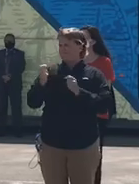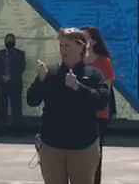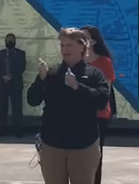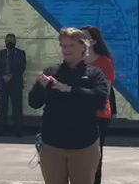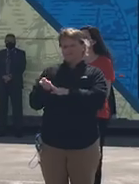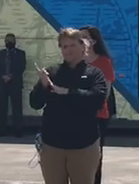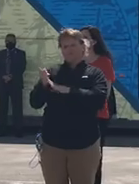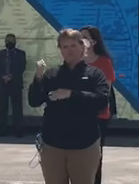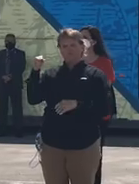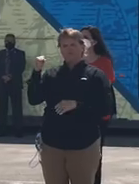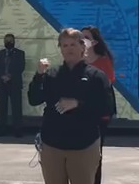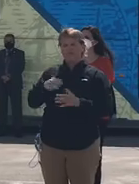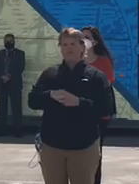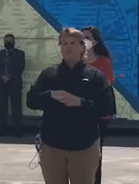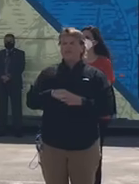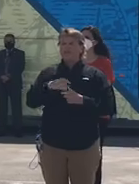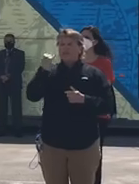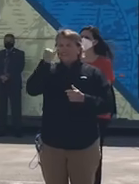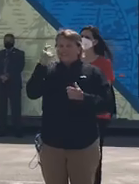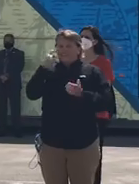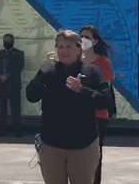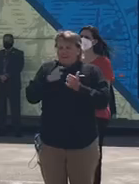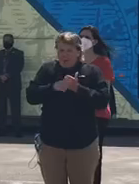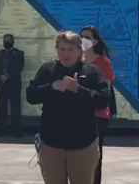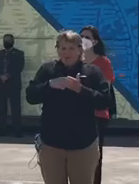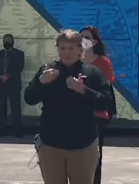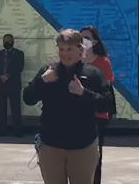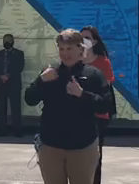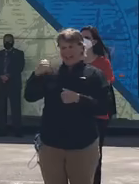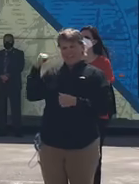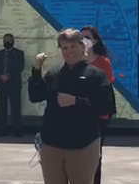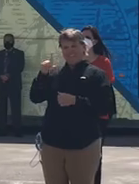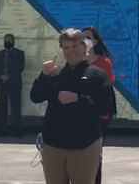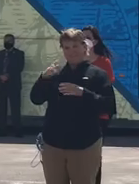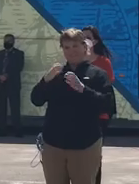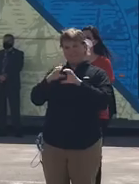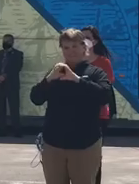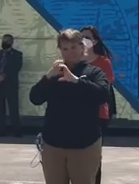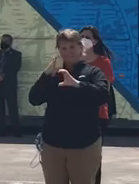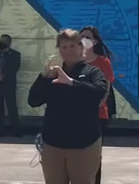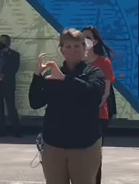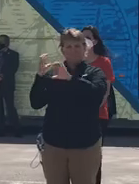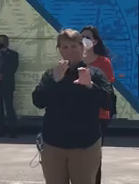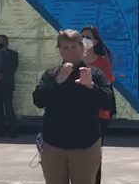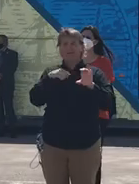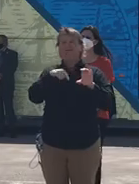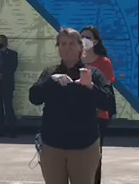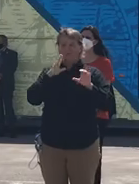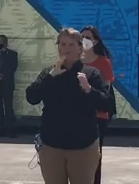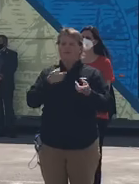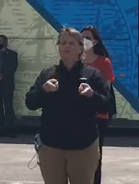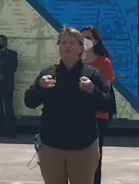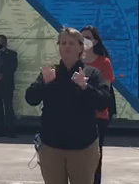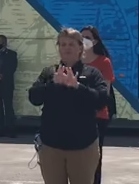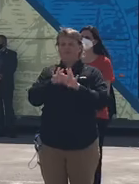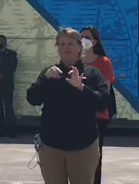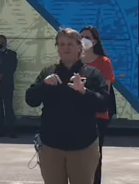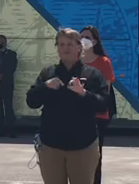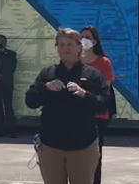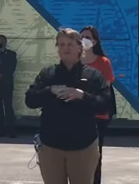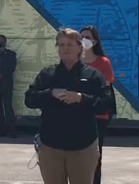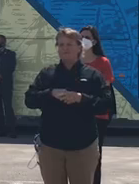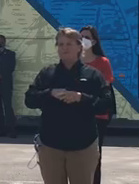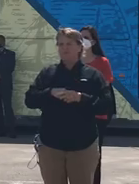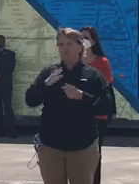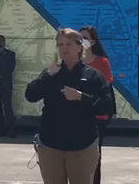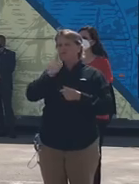case, isolate the worker, isolate the resident appropriately, and that I think is going to be really, really positive for what we're